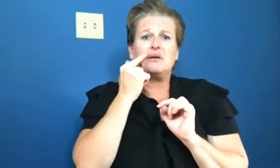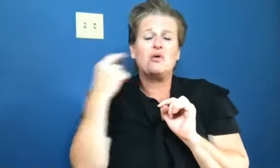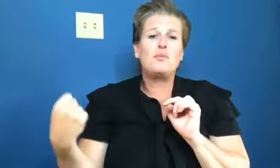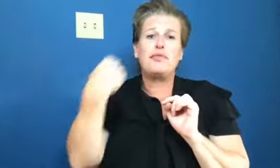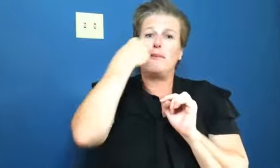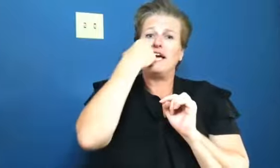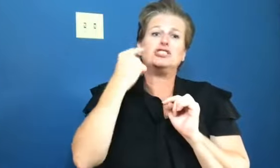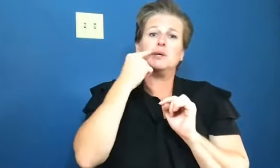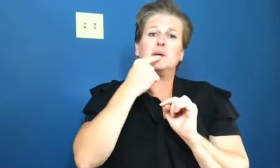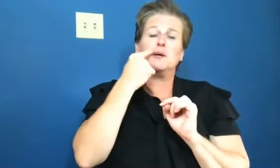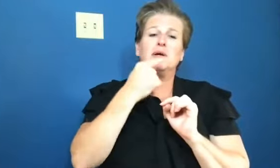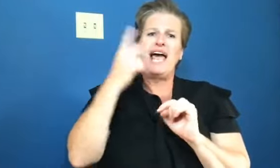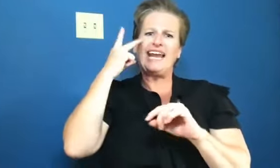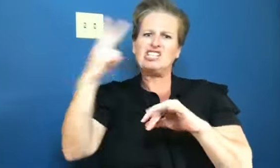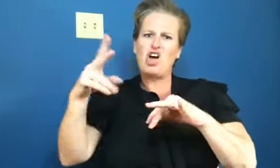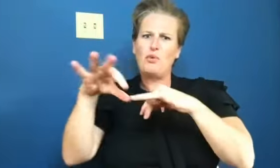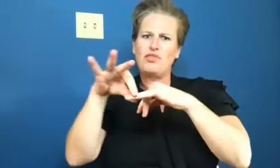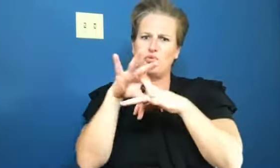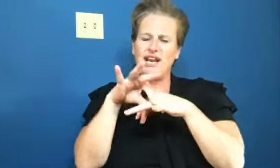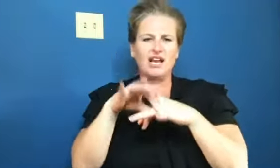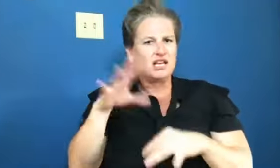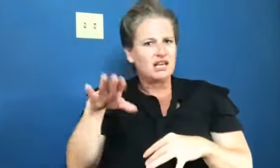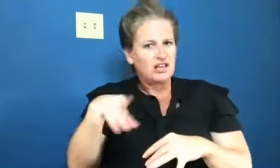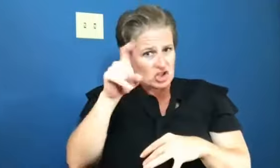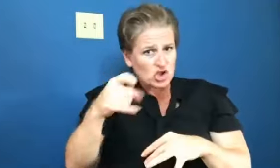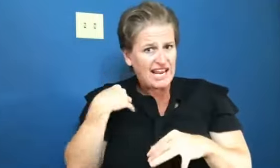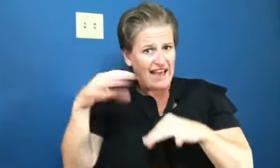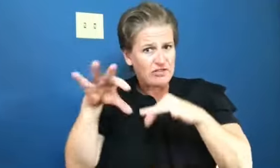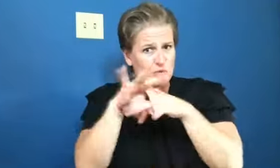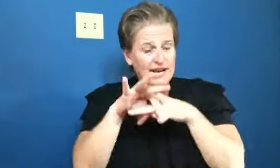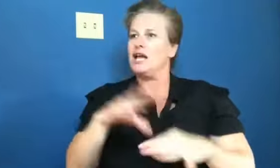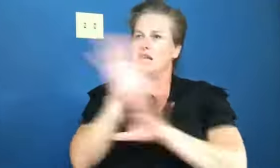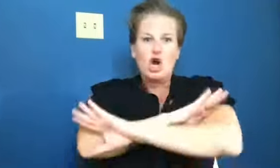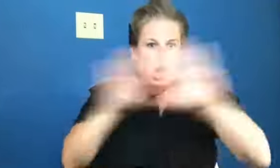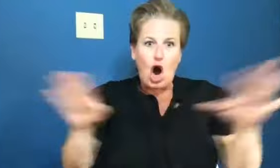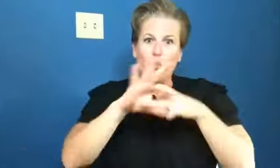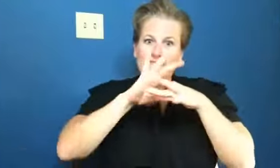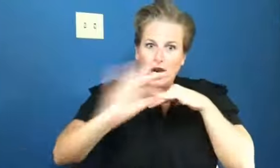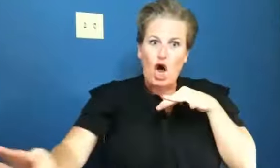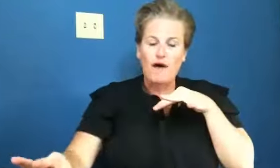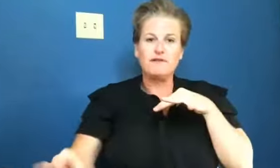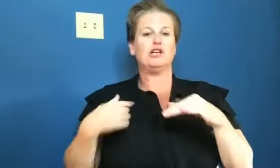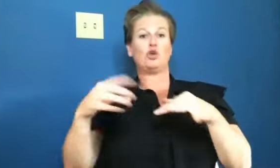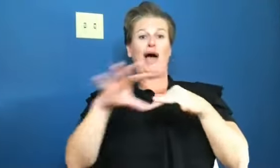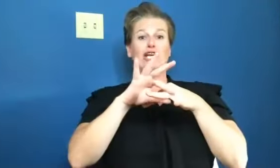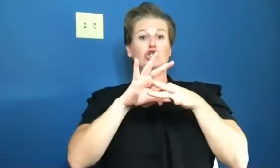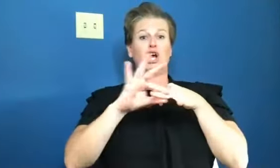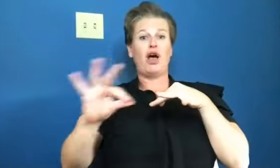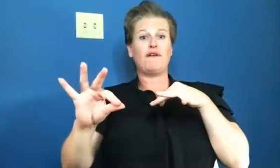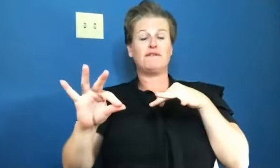wearing his wedding ring and I asked the doctor, should he be wearing that? And he said, no, you need to take that off. And as I took that wedding ring off, I said 4 little words that I